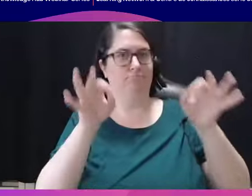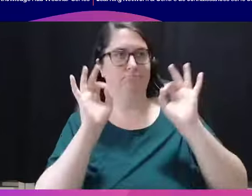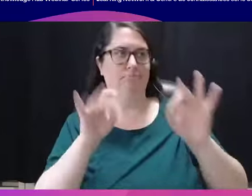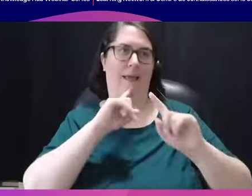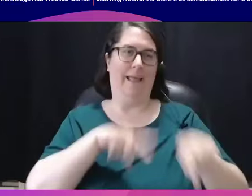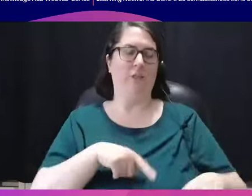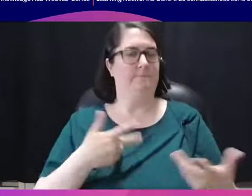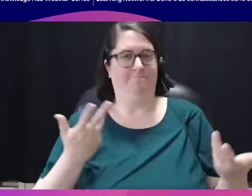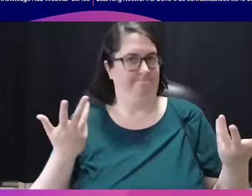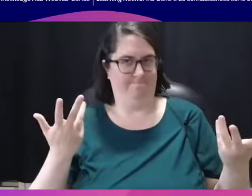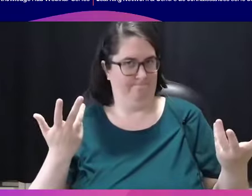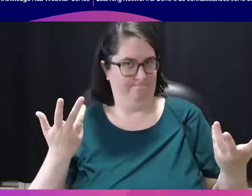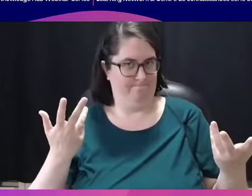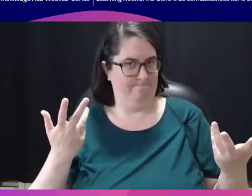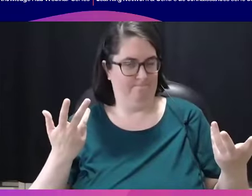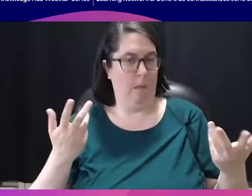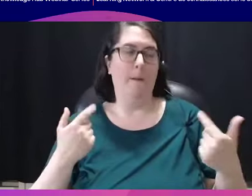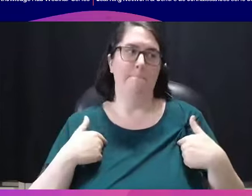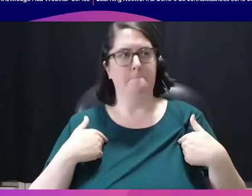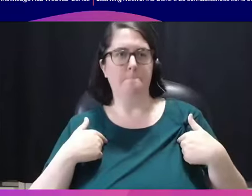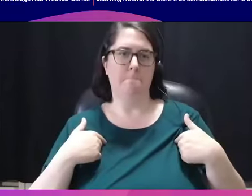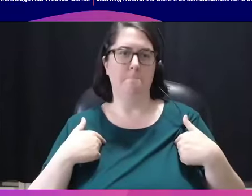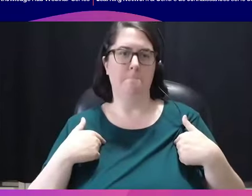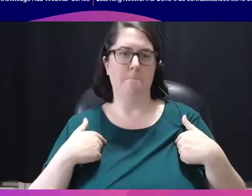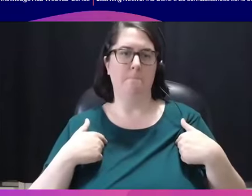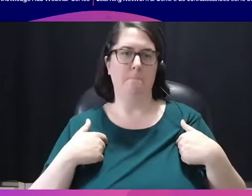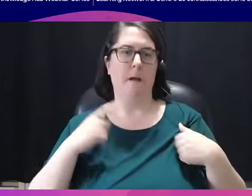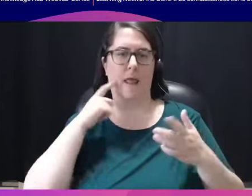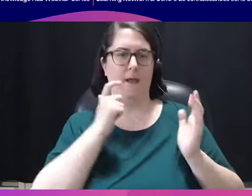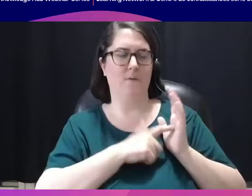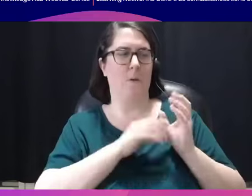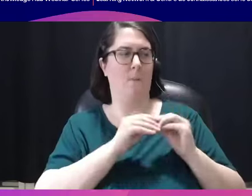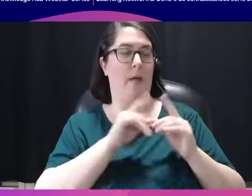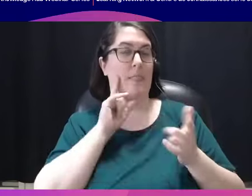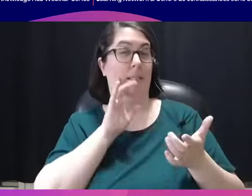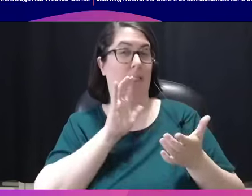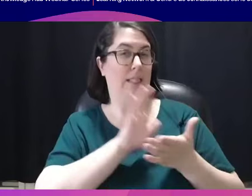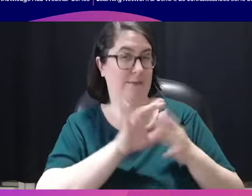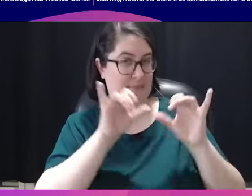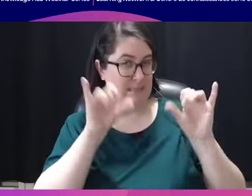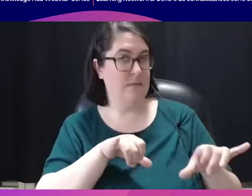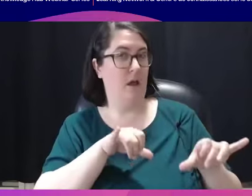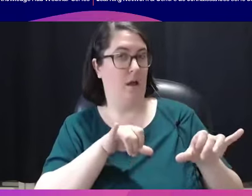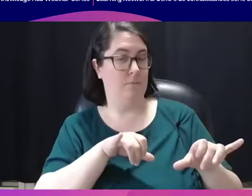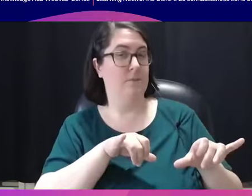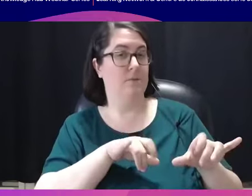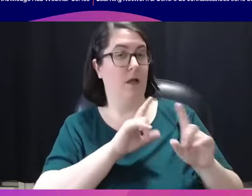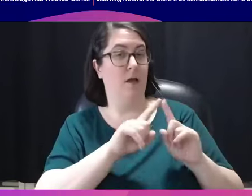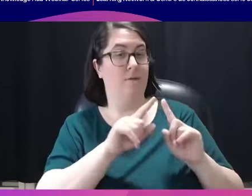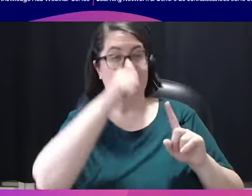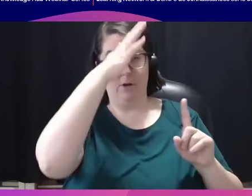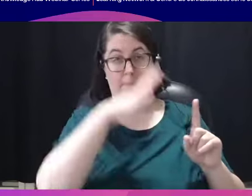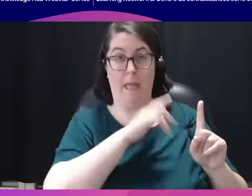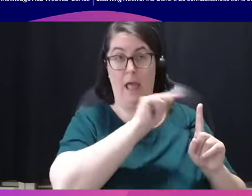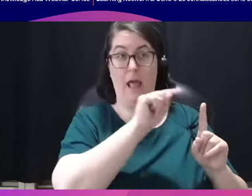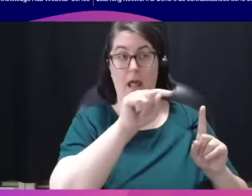that. But I see that as something kind of that seeping into kind of like the beliefs systems of different men, perhaps, and